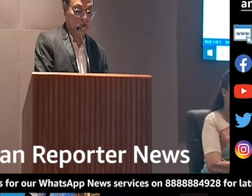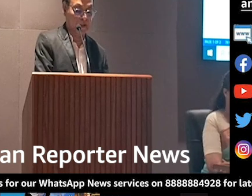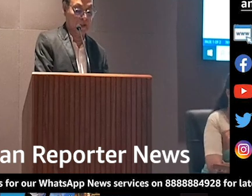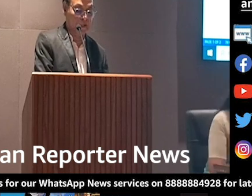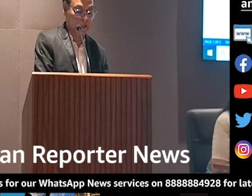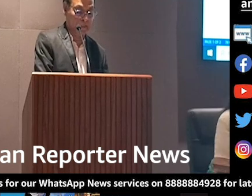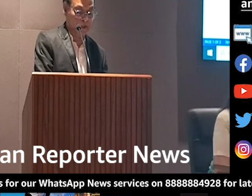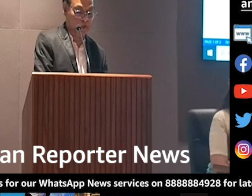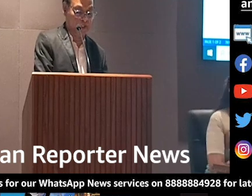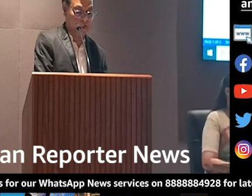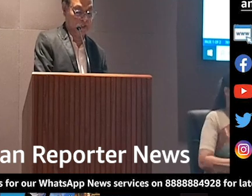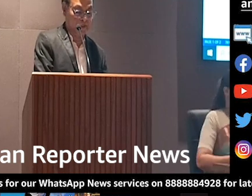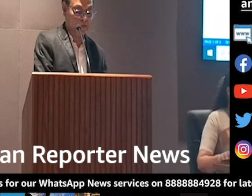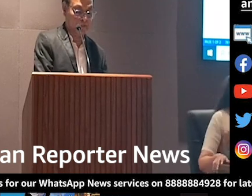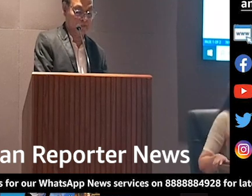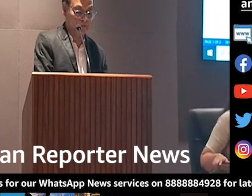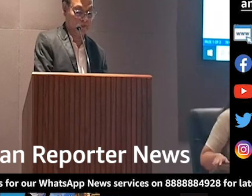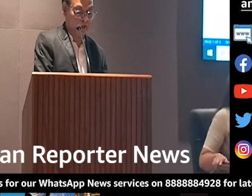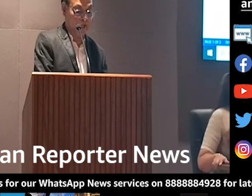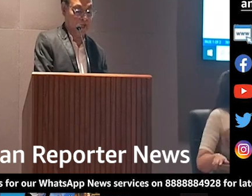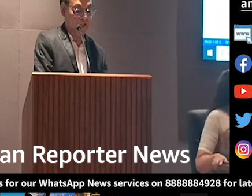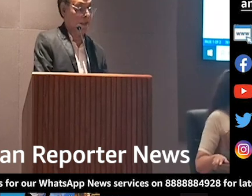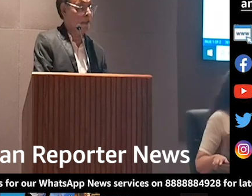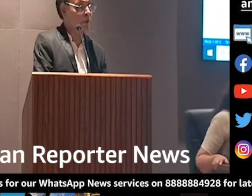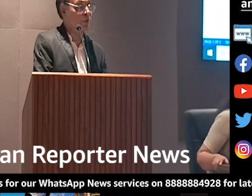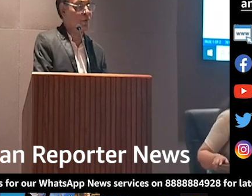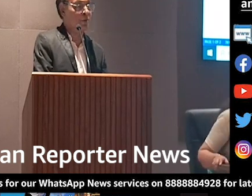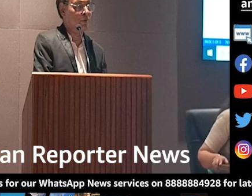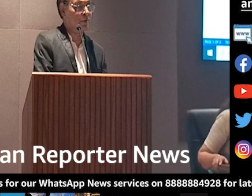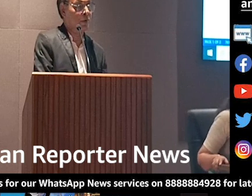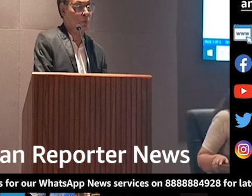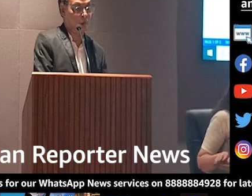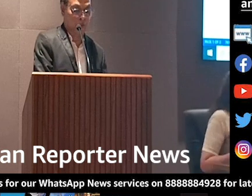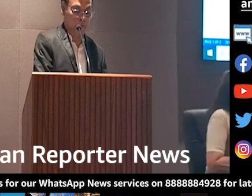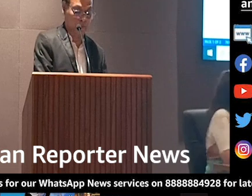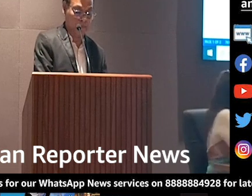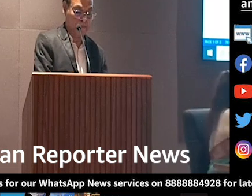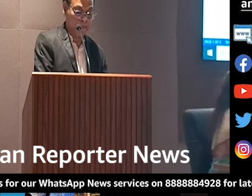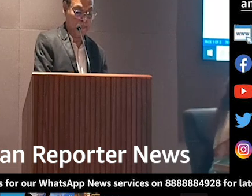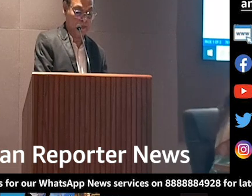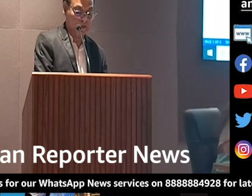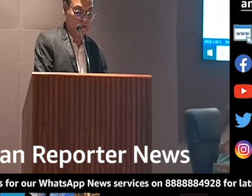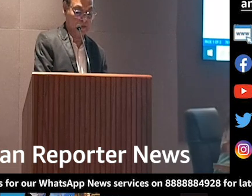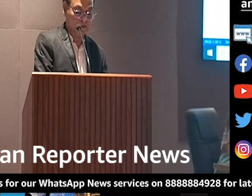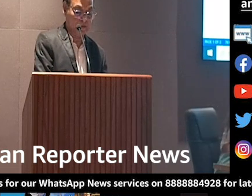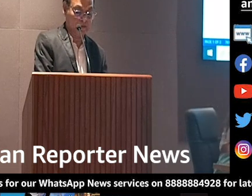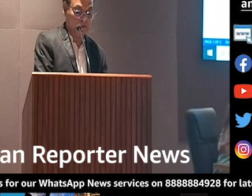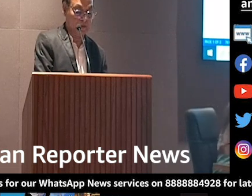Interpreting in Deaf Education for an Inclusive Tomorrow.